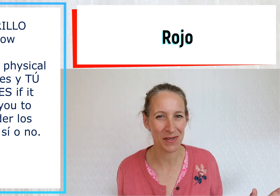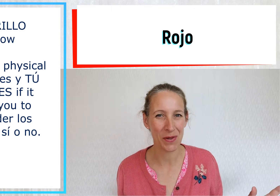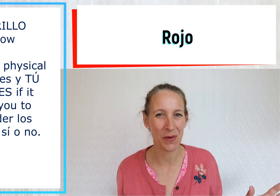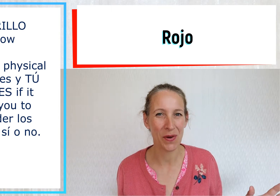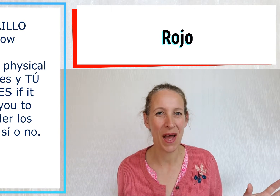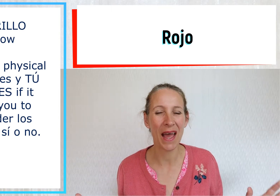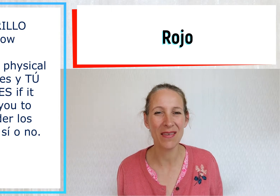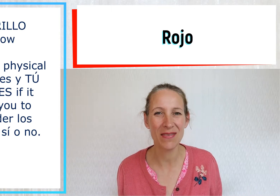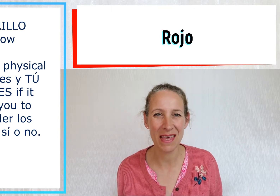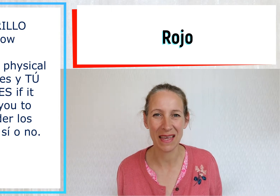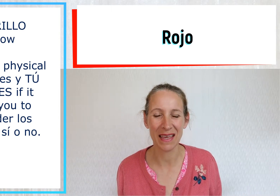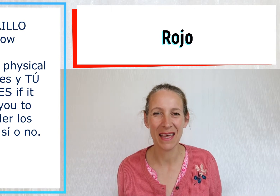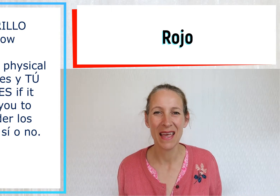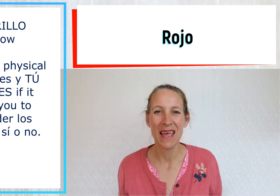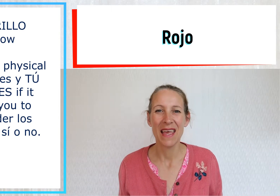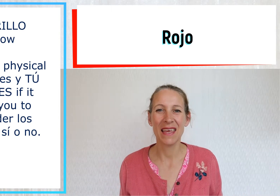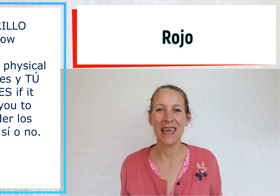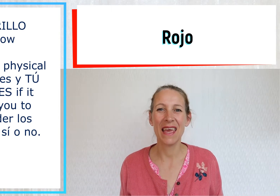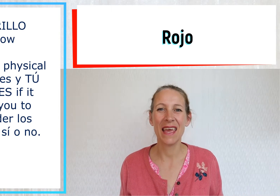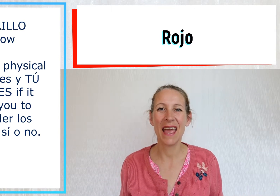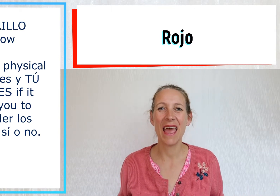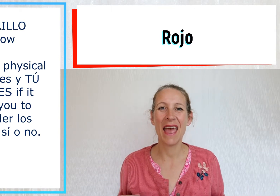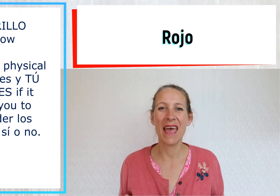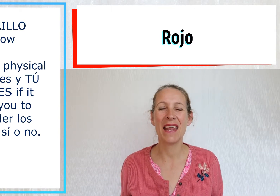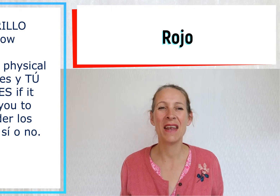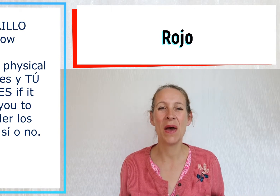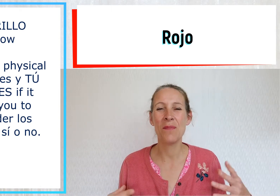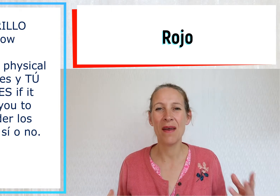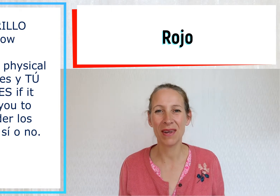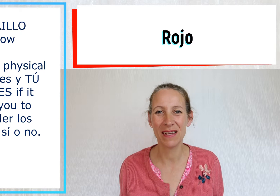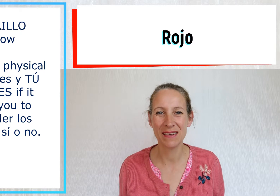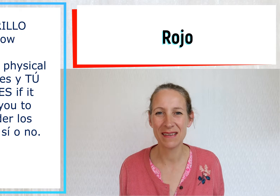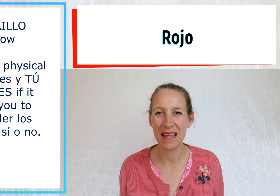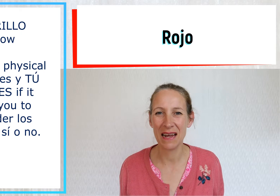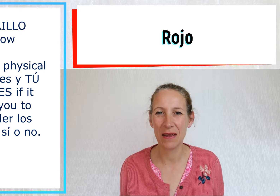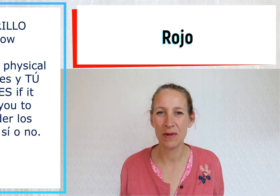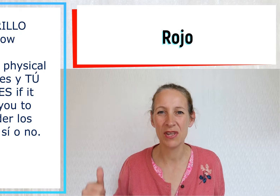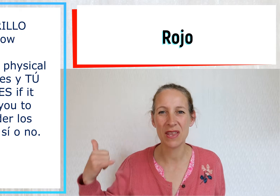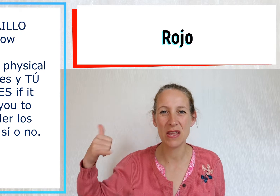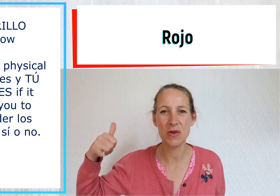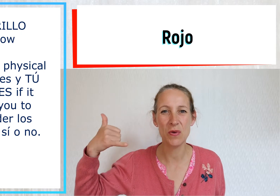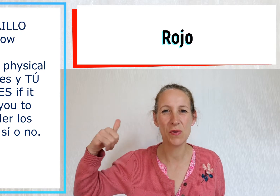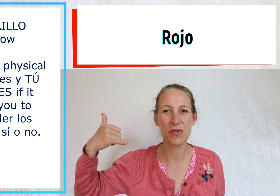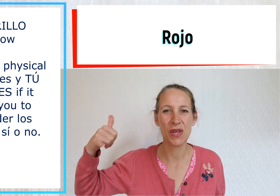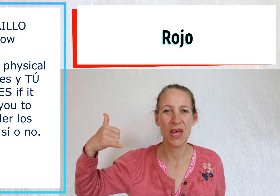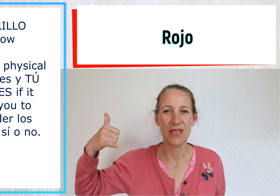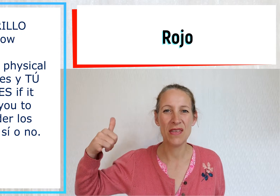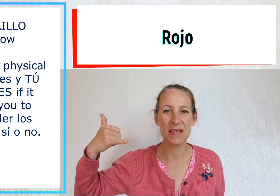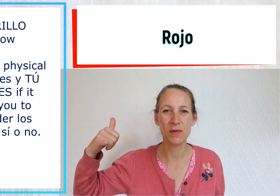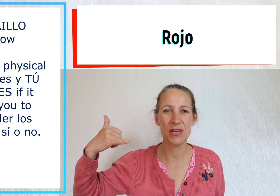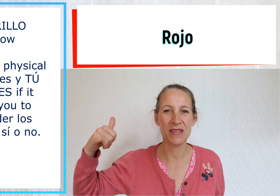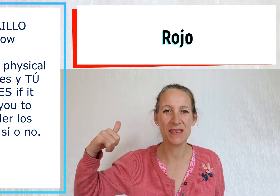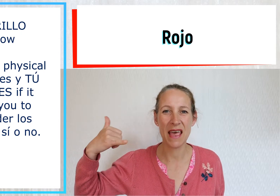pienso, I think, que in American Sign Language they use this, which is